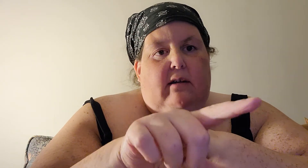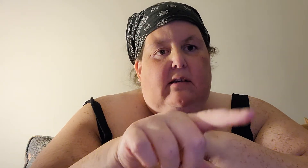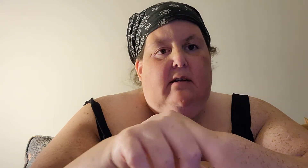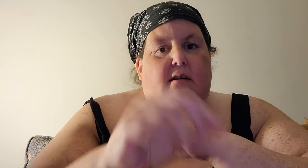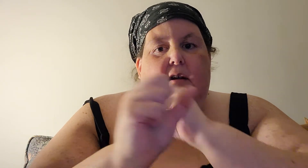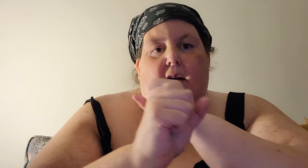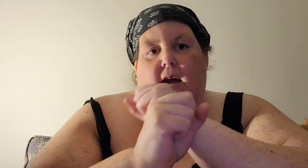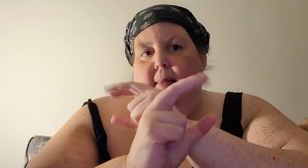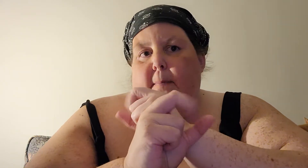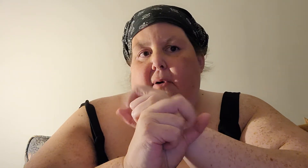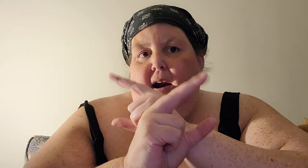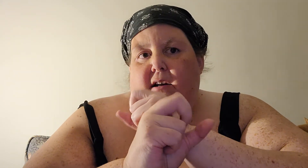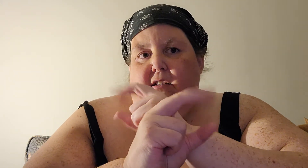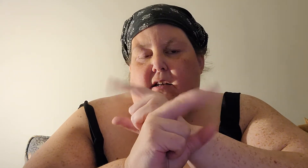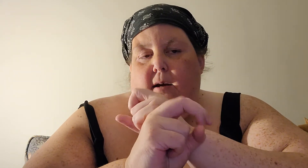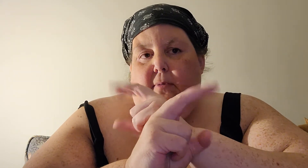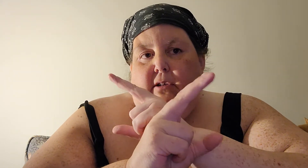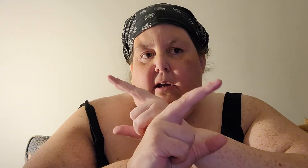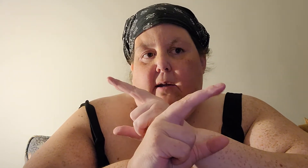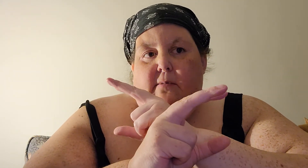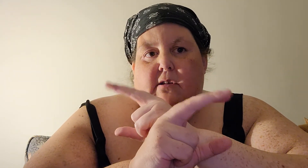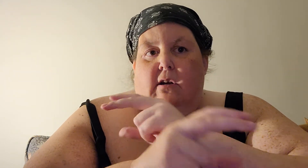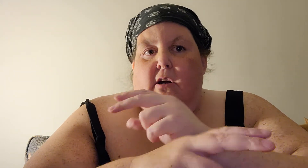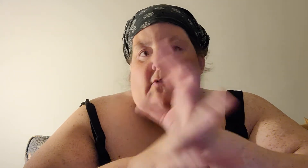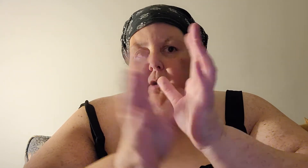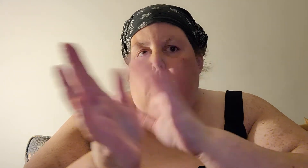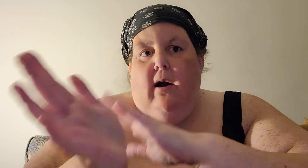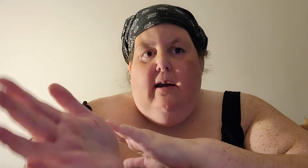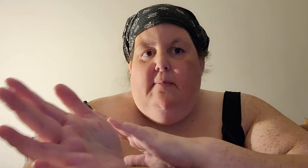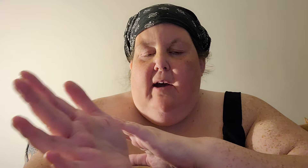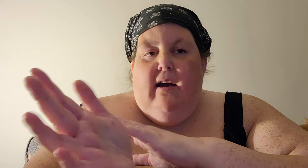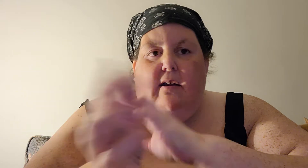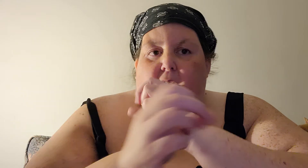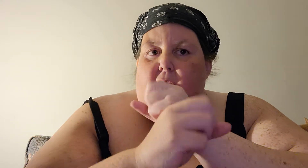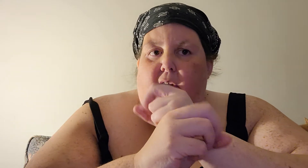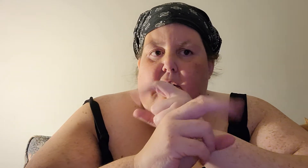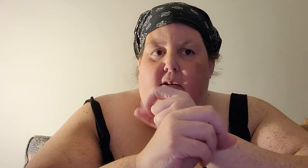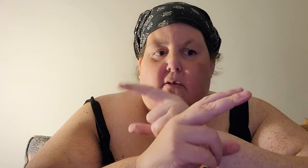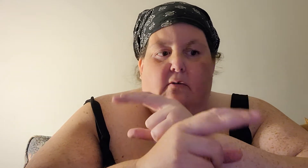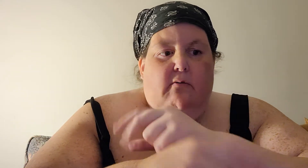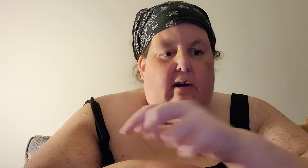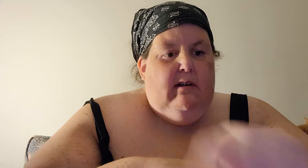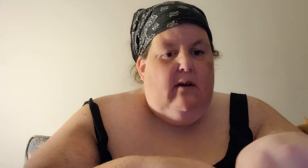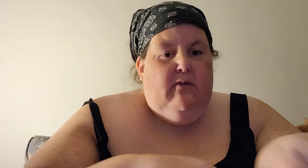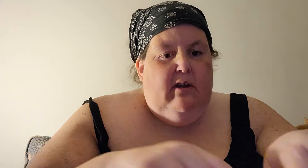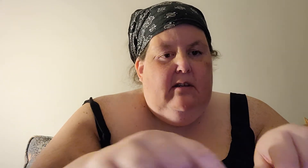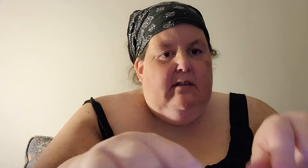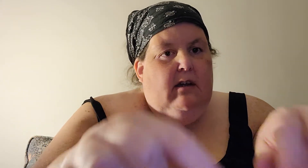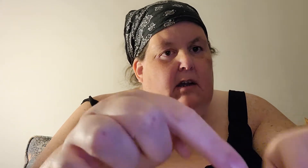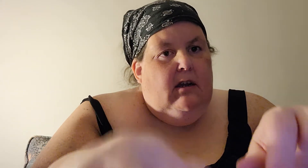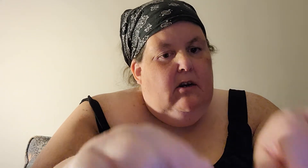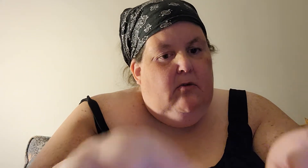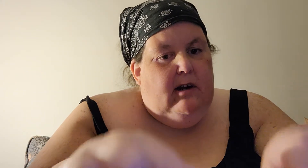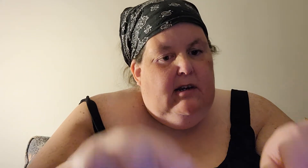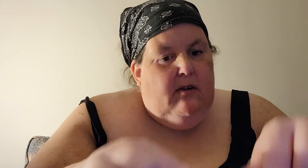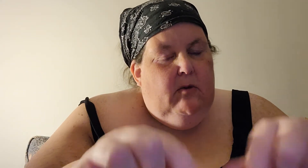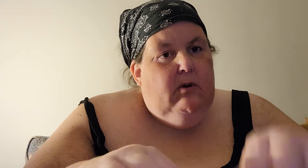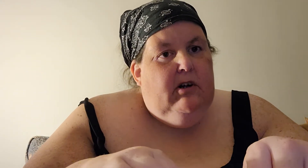it and then practice a couple of times. Rewind back and then, you know, write down things, you know, write down the